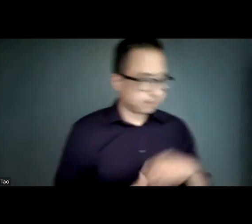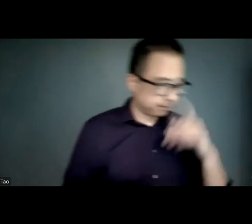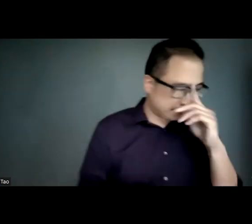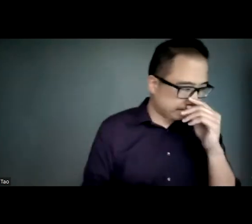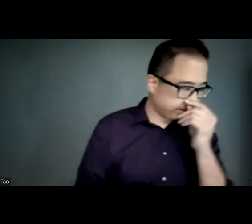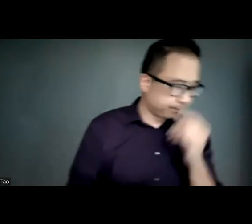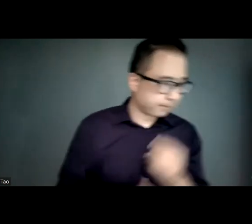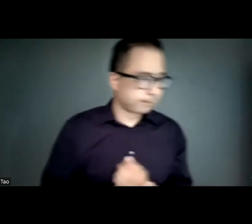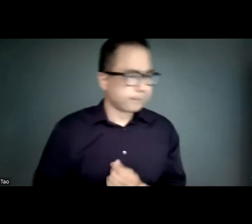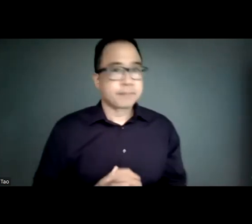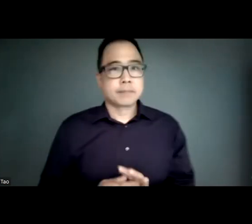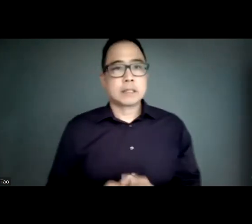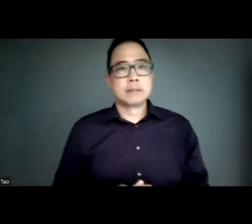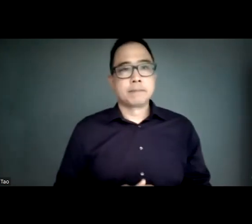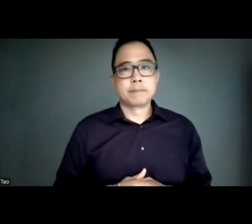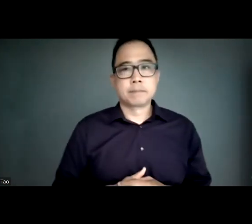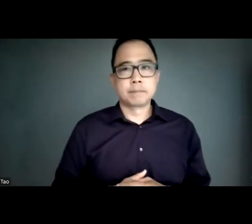Next slide, please.